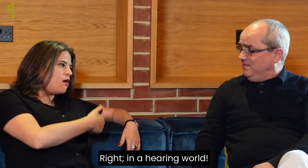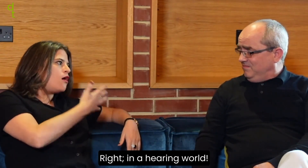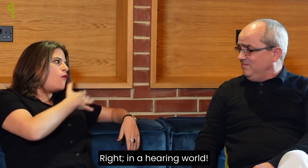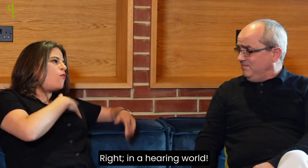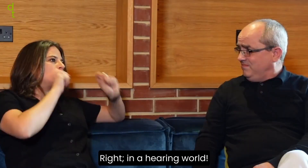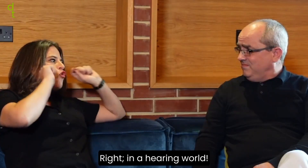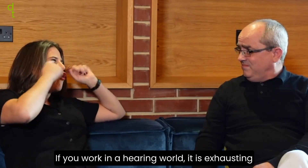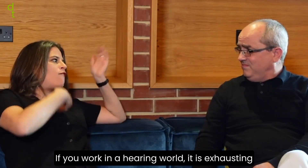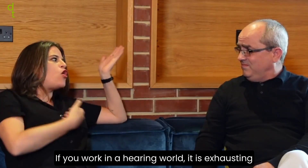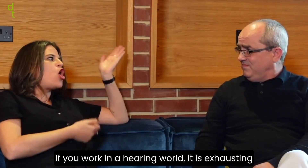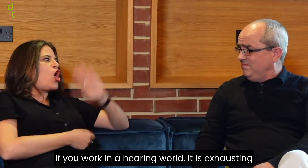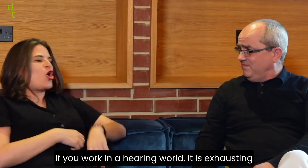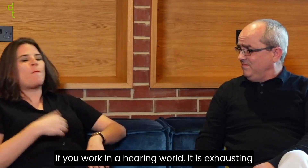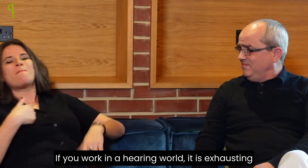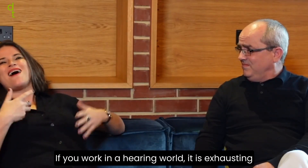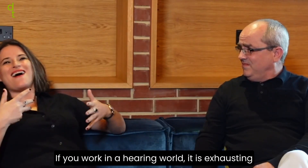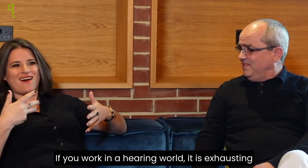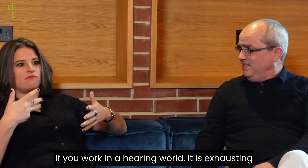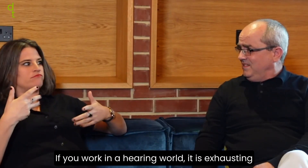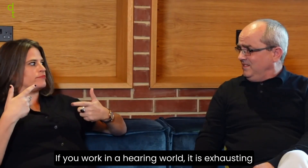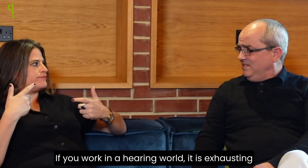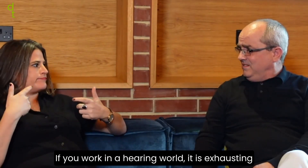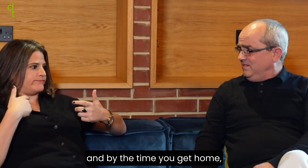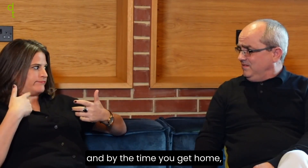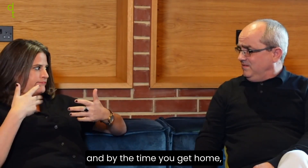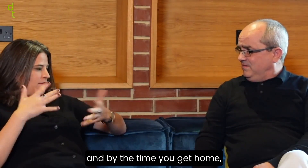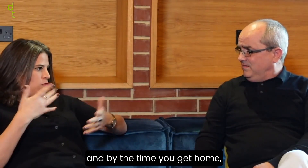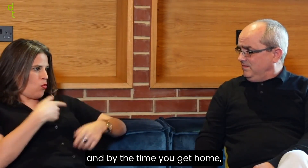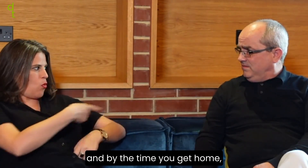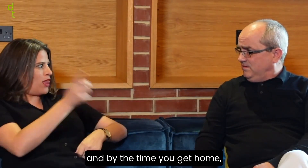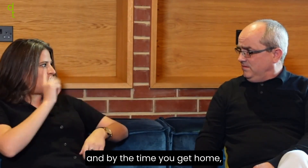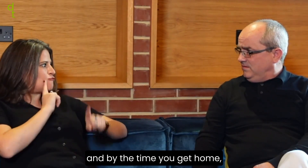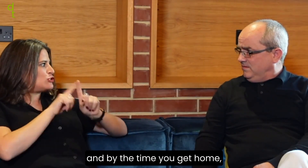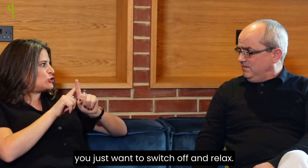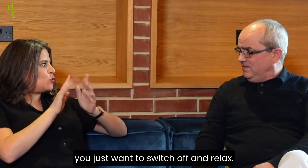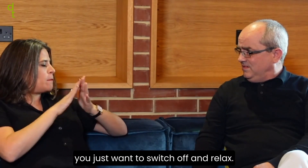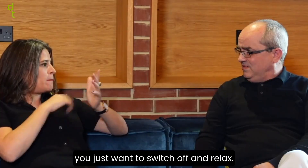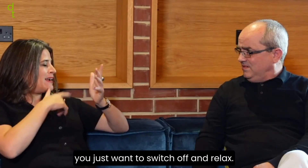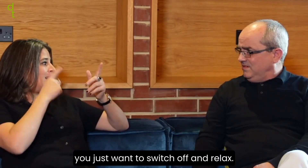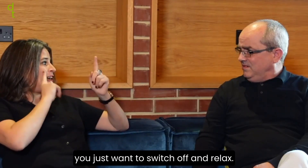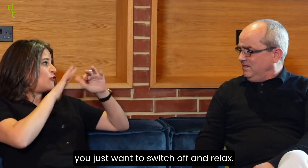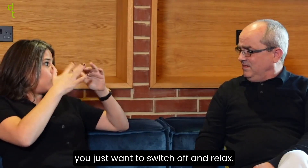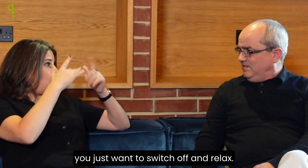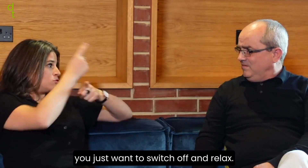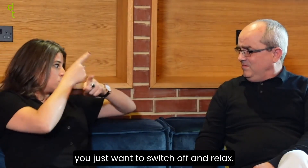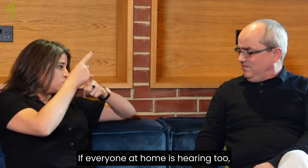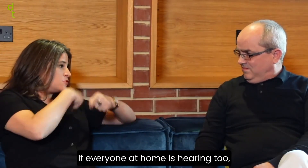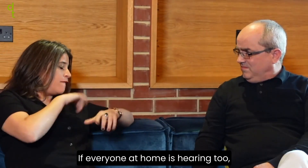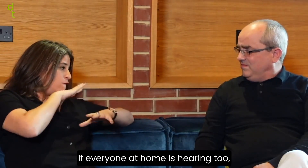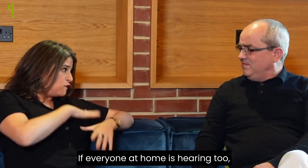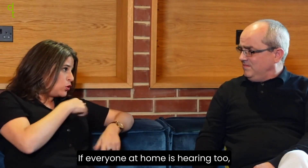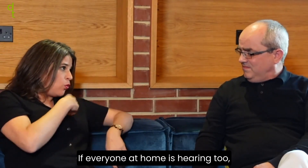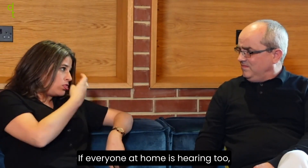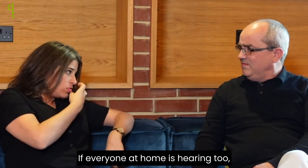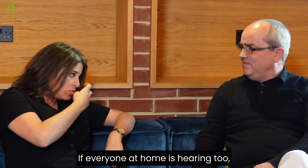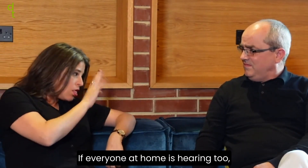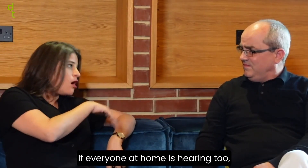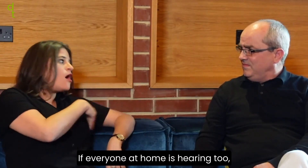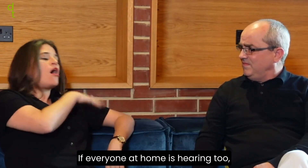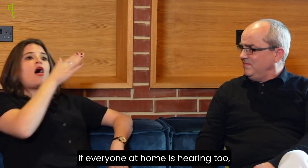world. If you work in a hearing world, it is exhausting, and by the time you get home, you just want to switch off and relax. If everyone at home is hearing too,